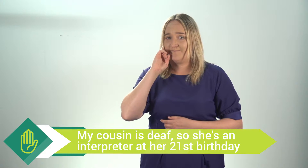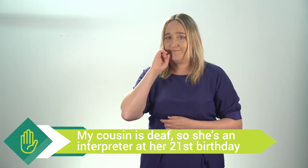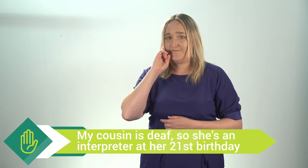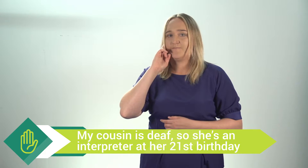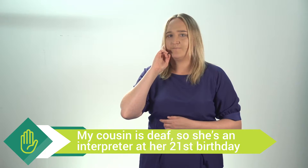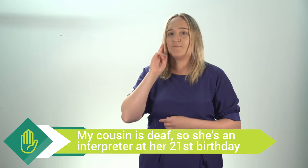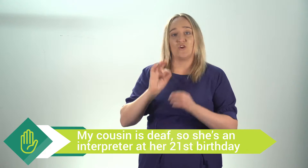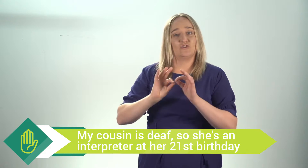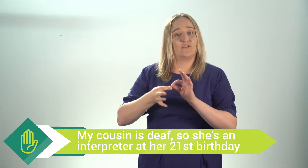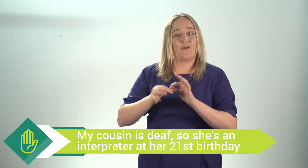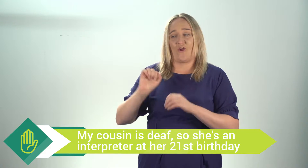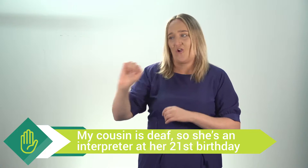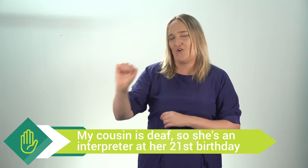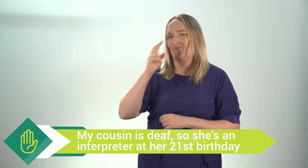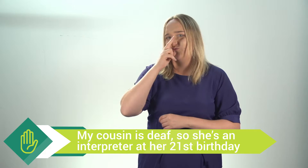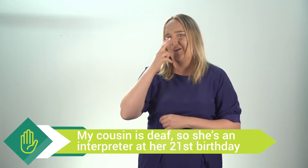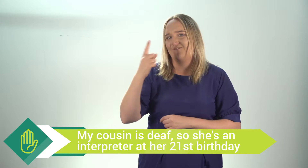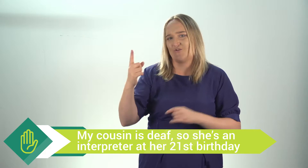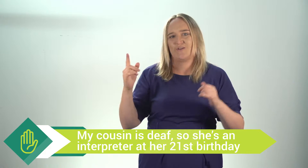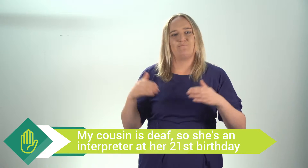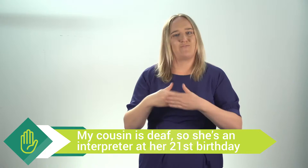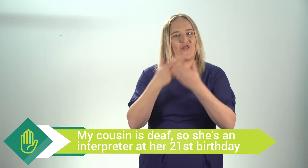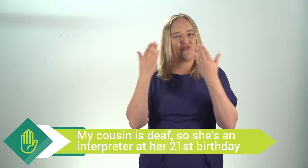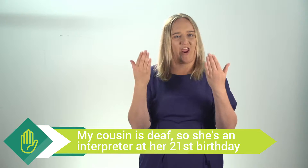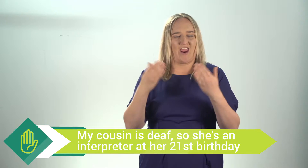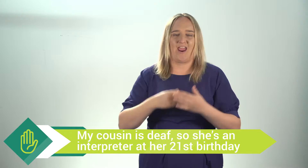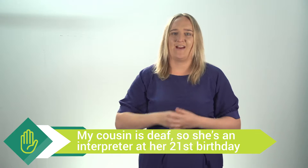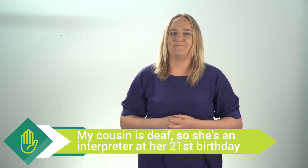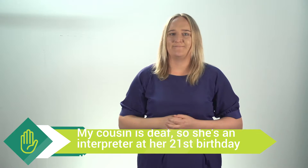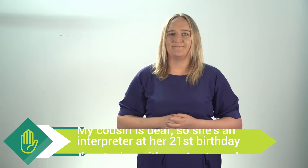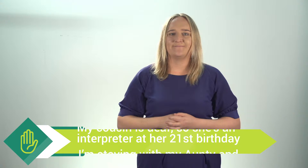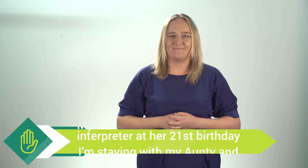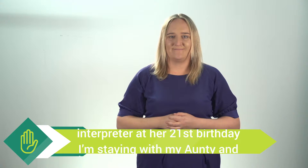My cousin is deaf, so she had an interpreter at her 21st birthday.